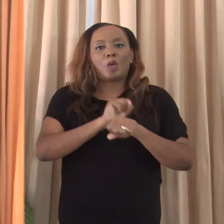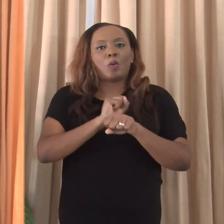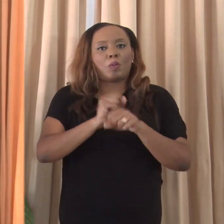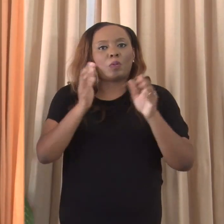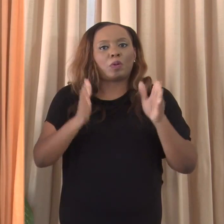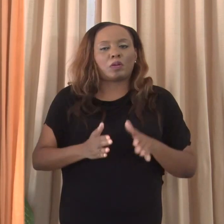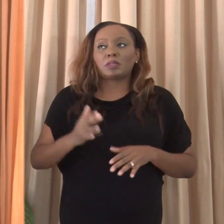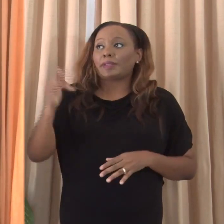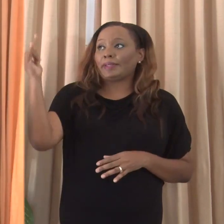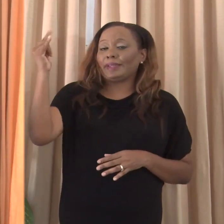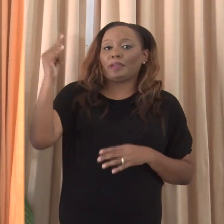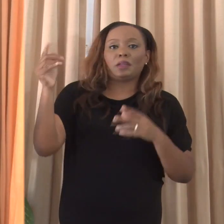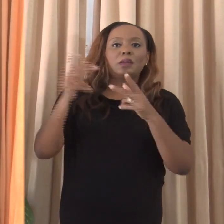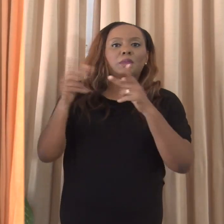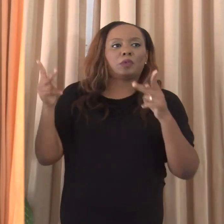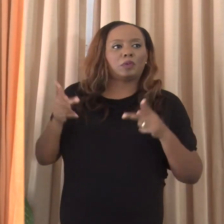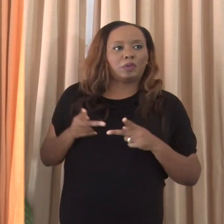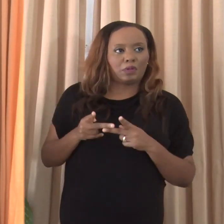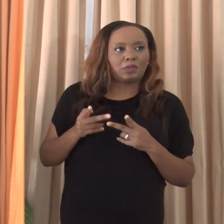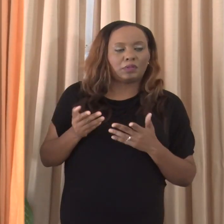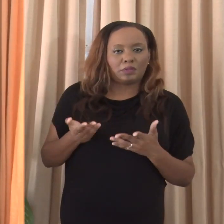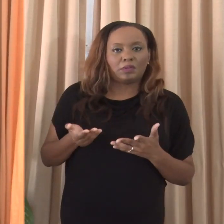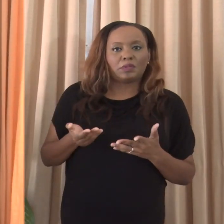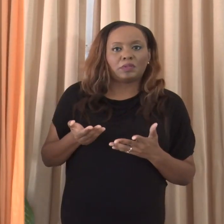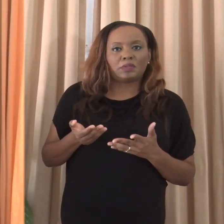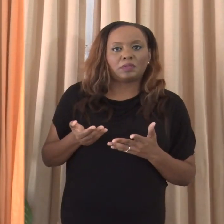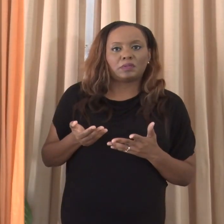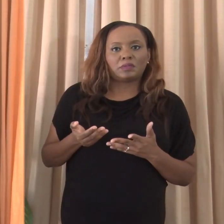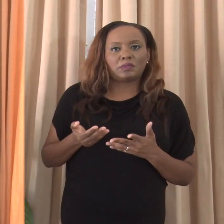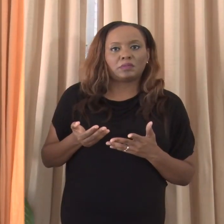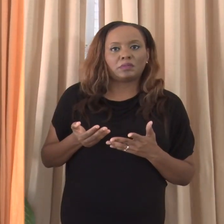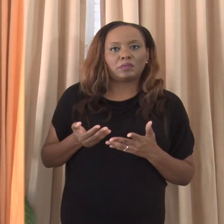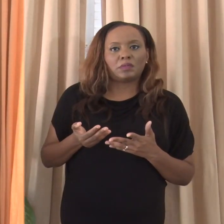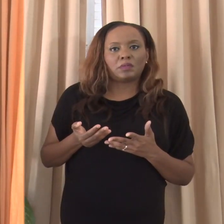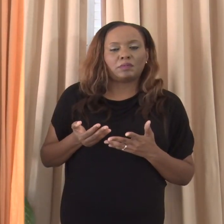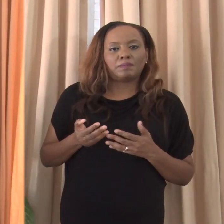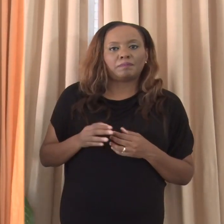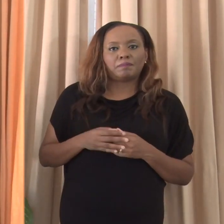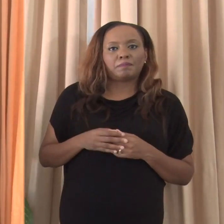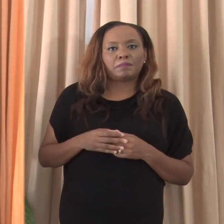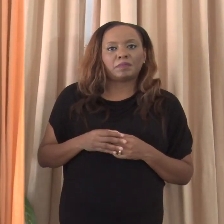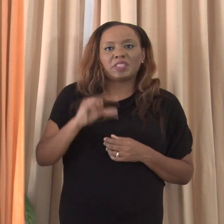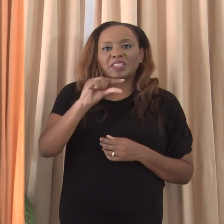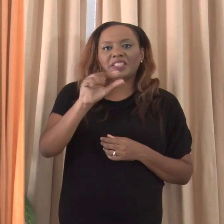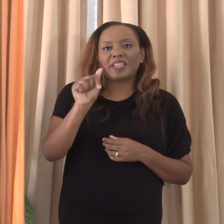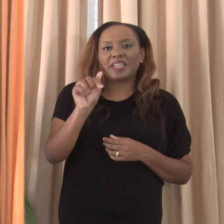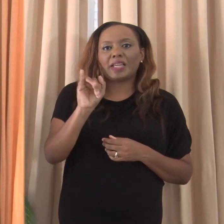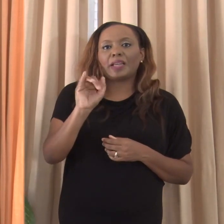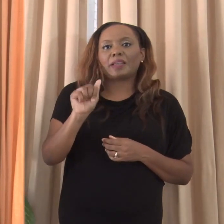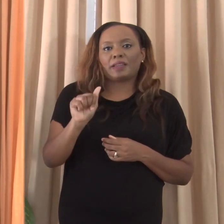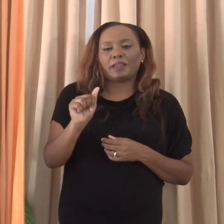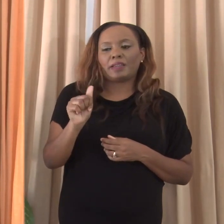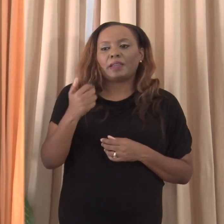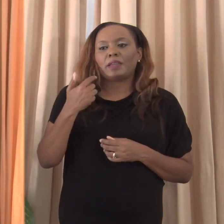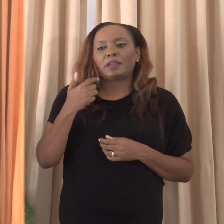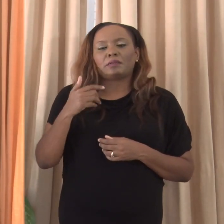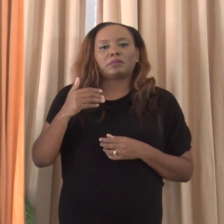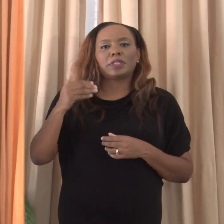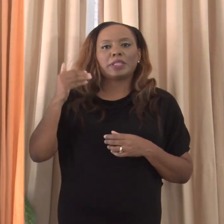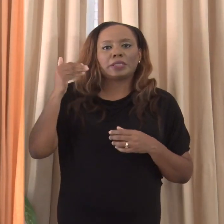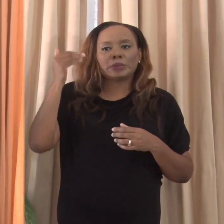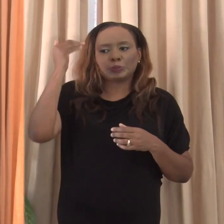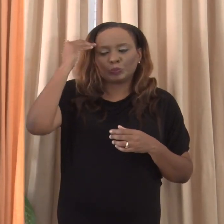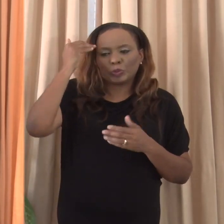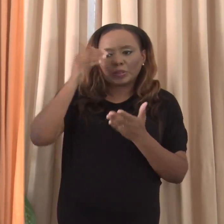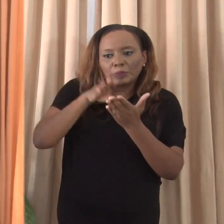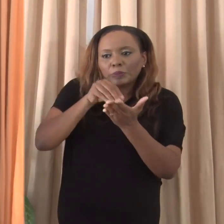Gaia Inc., but also the general airport community, have been exposed to sensitization from the Ministry of Health. We